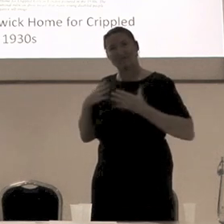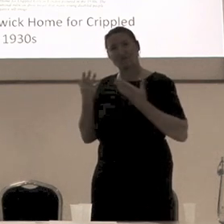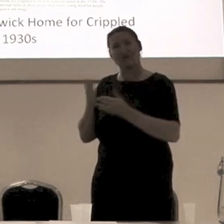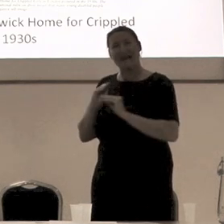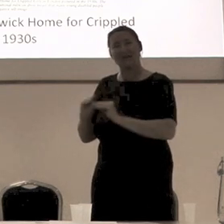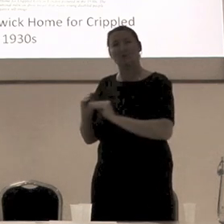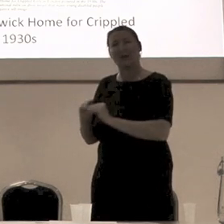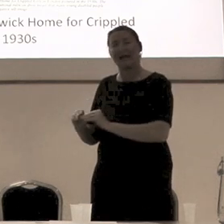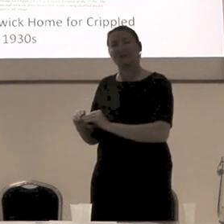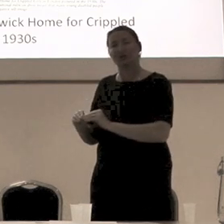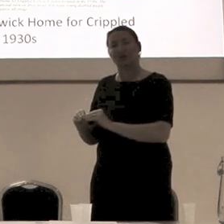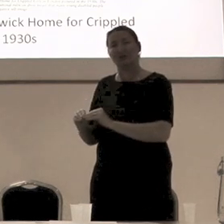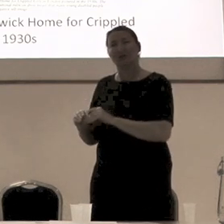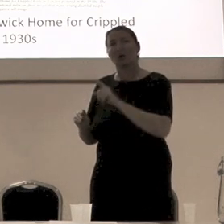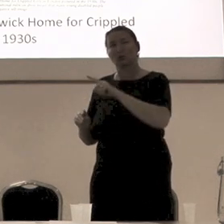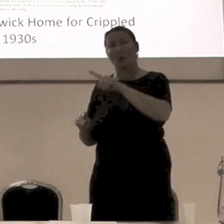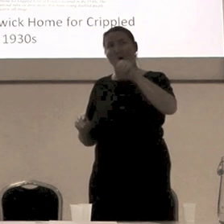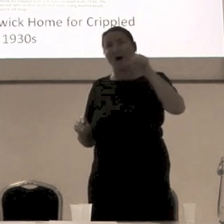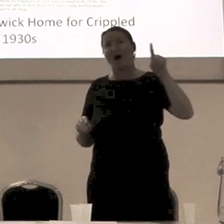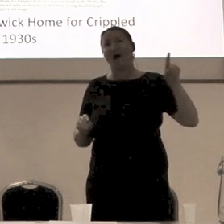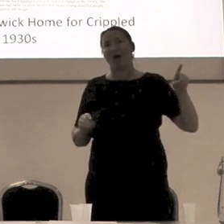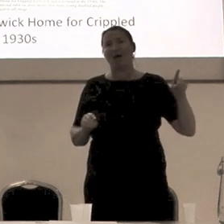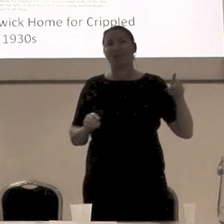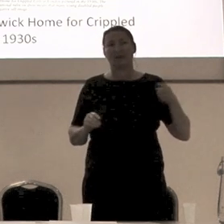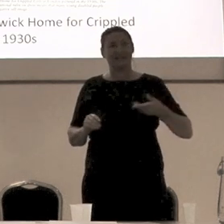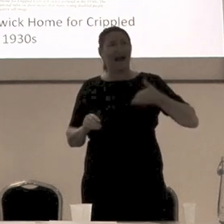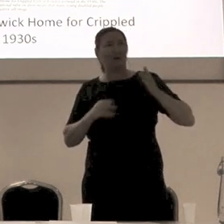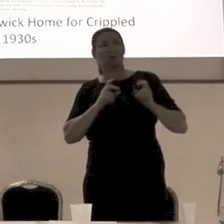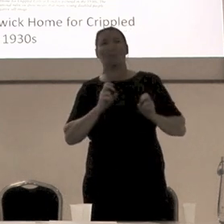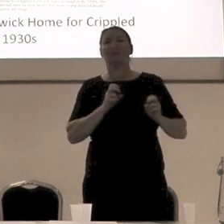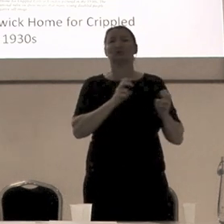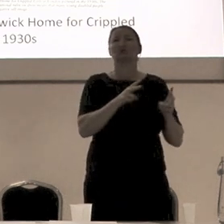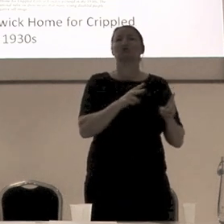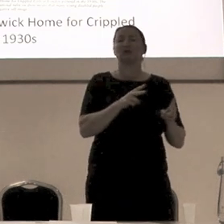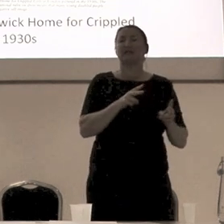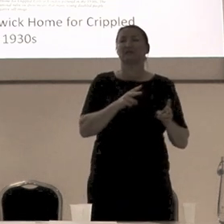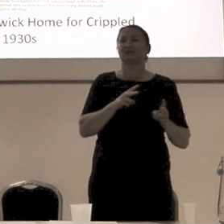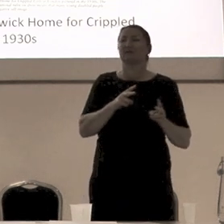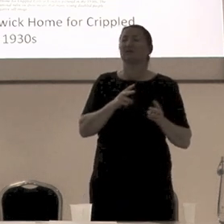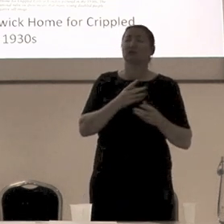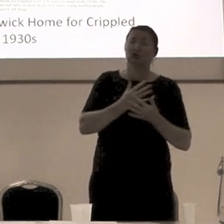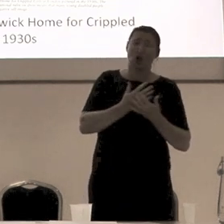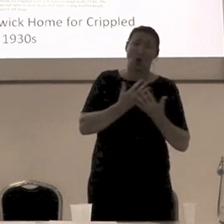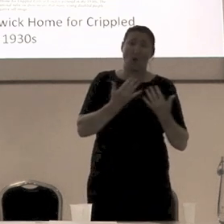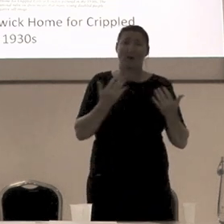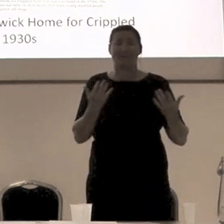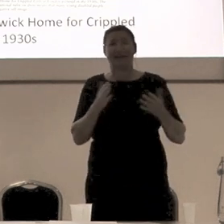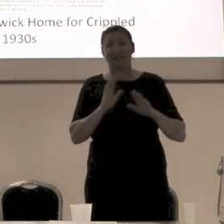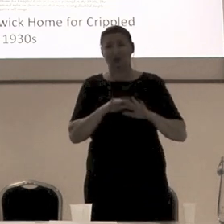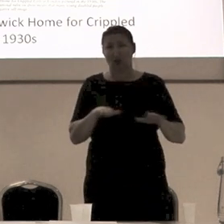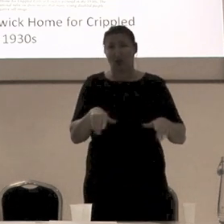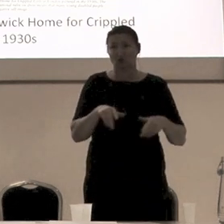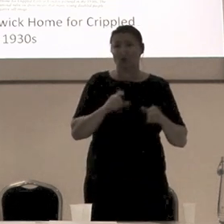sometimes. But many of the others who were vagrants on the street, and remember there were huge numbers of